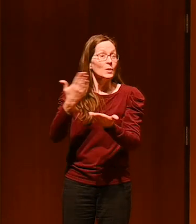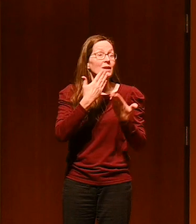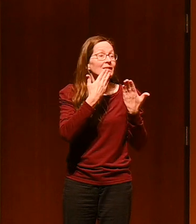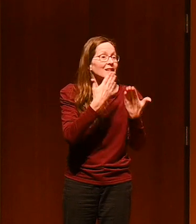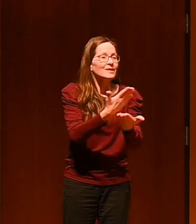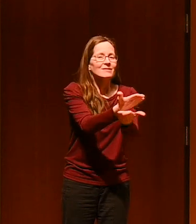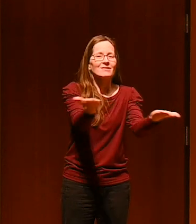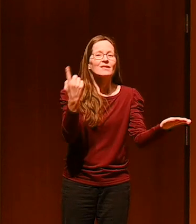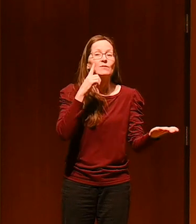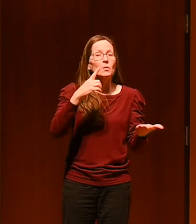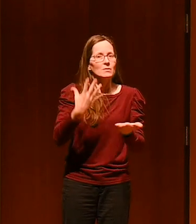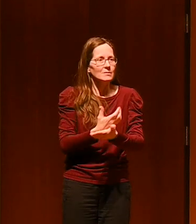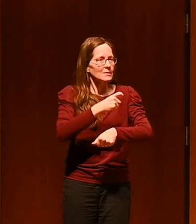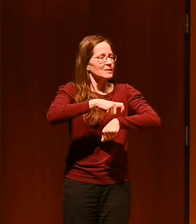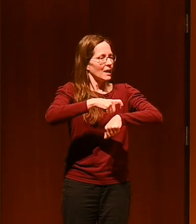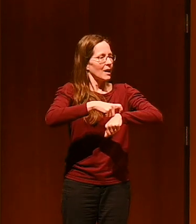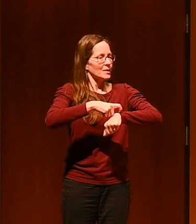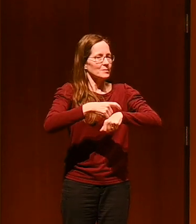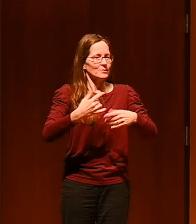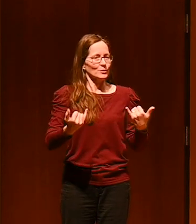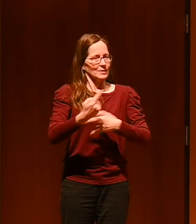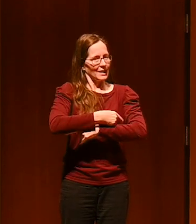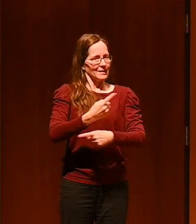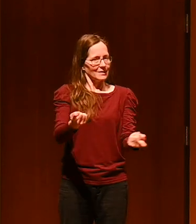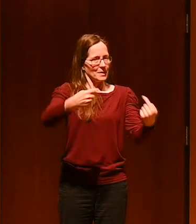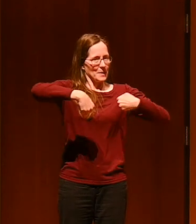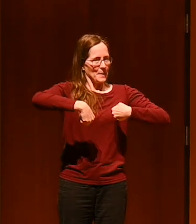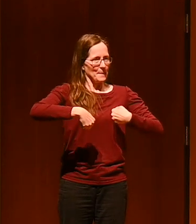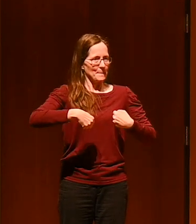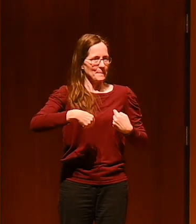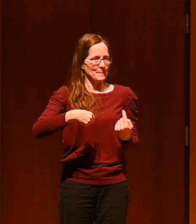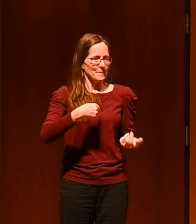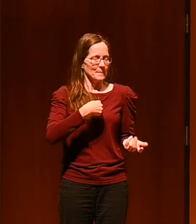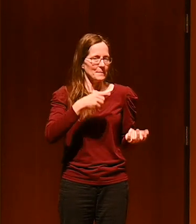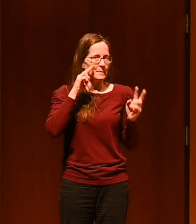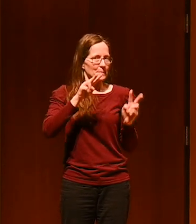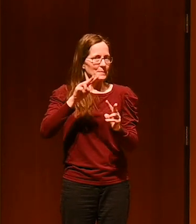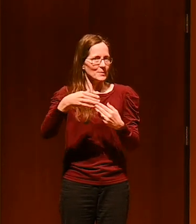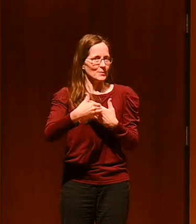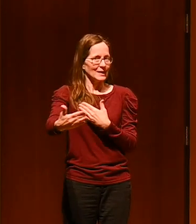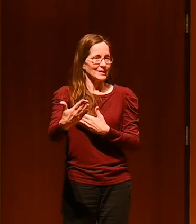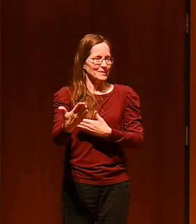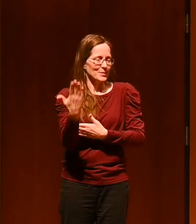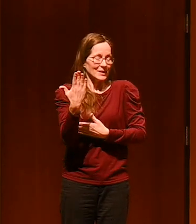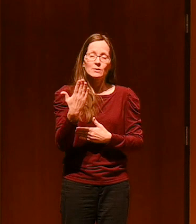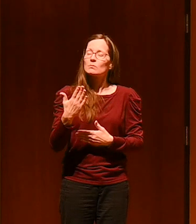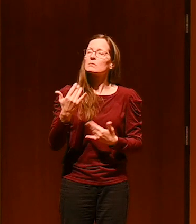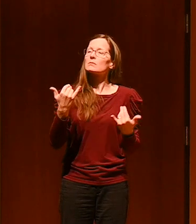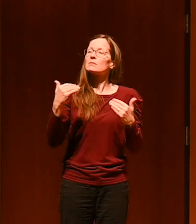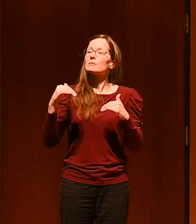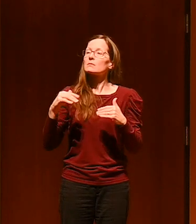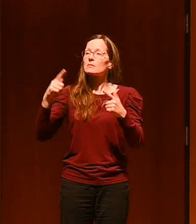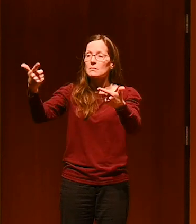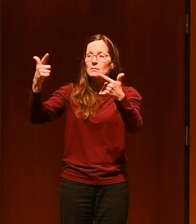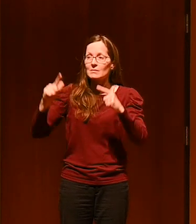And looking forward to the rest of the morning. I'd like to now welcome Howard County Vice Chair Opal Jones from